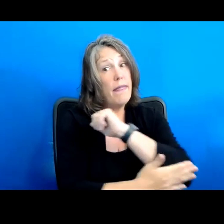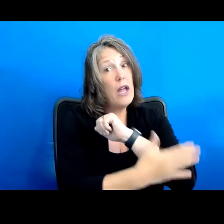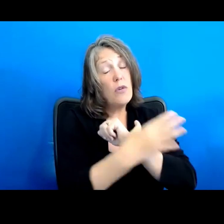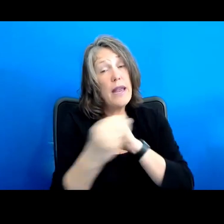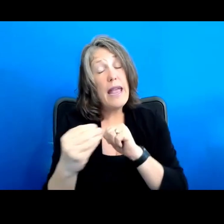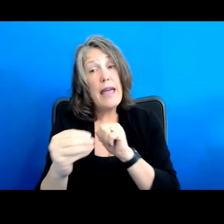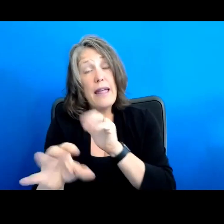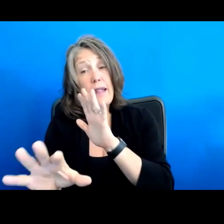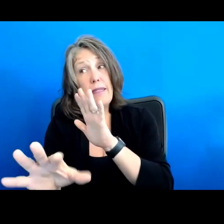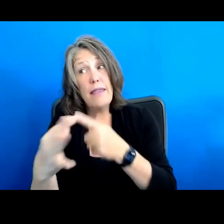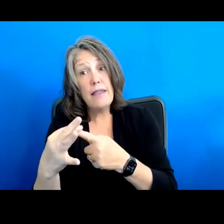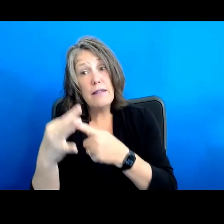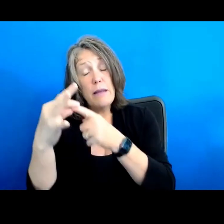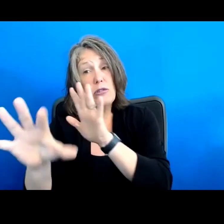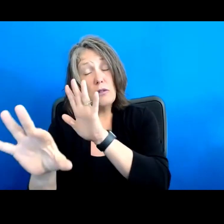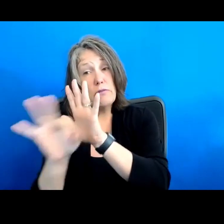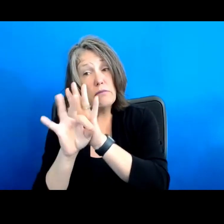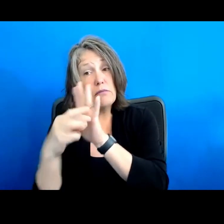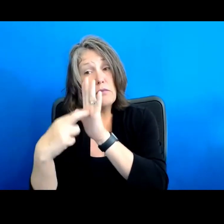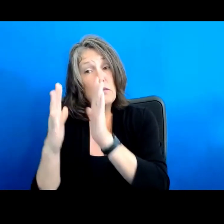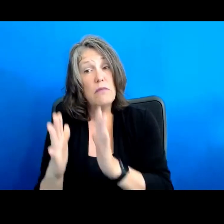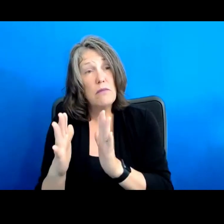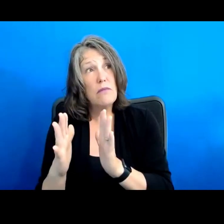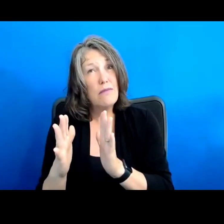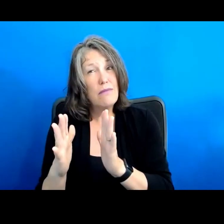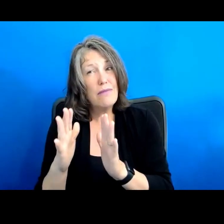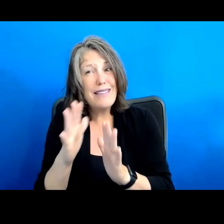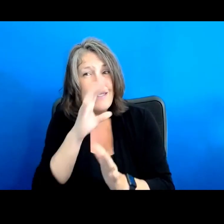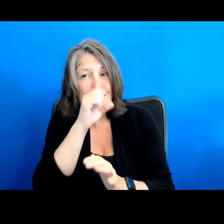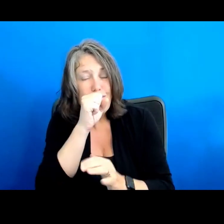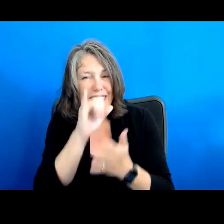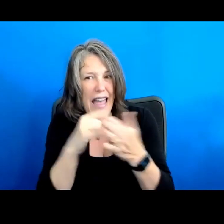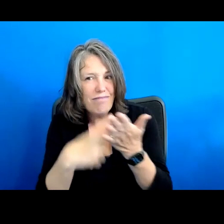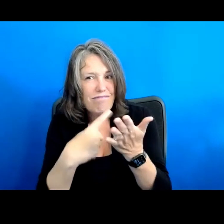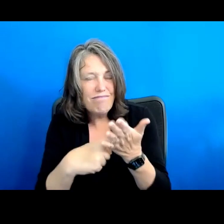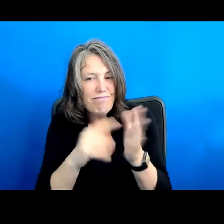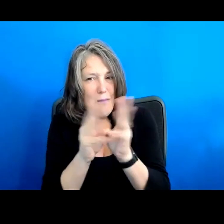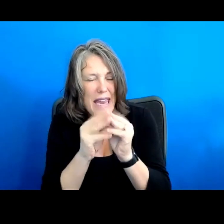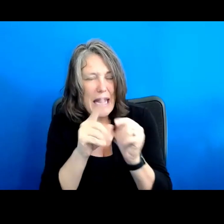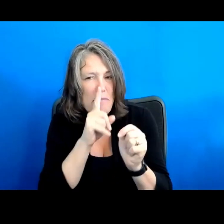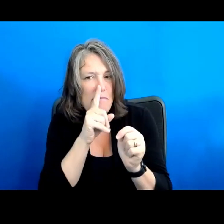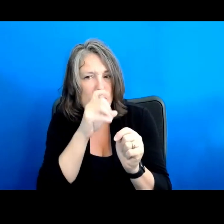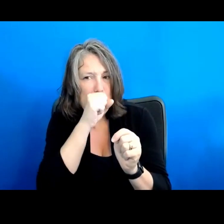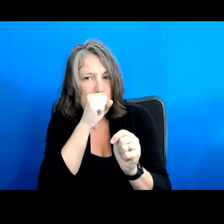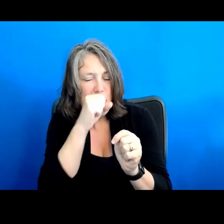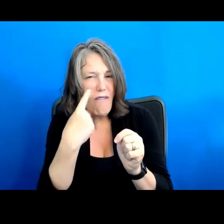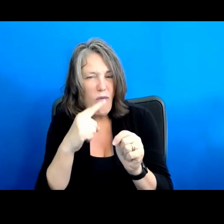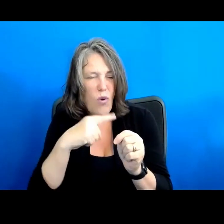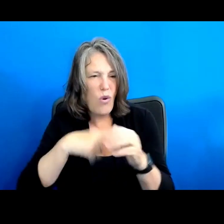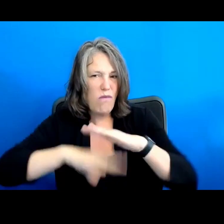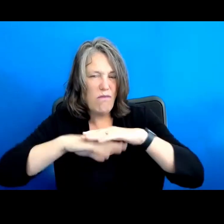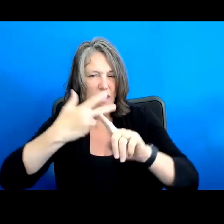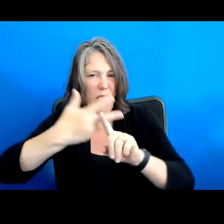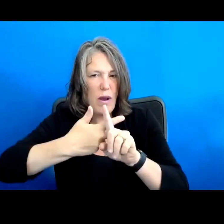remains confidential for a period of, I think, 3 months. And again, the intention is to create